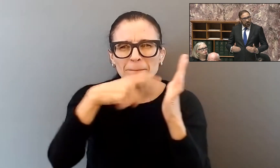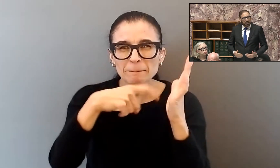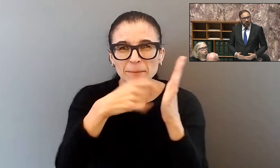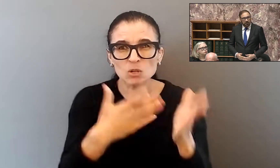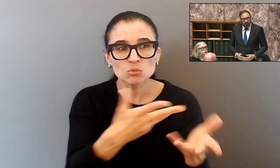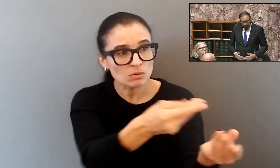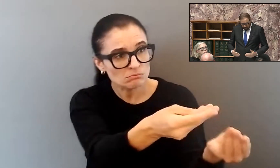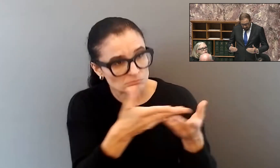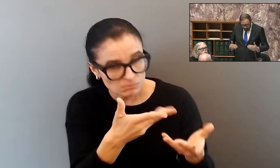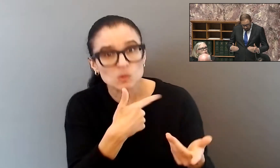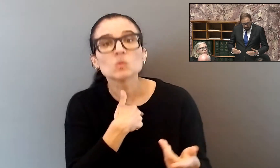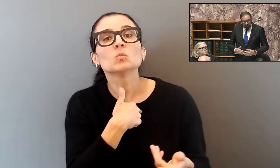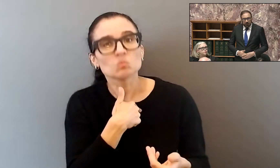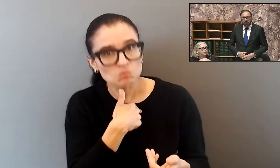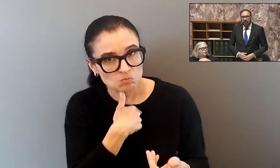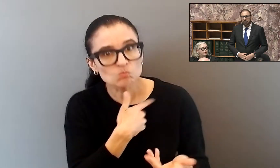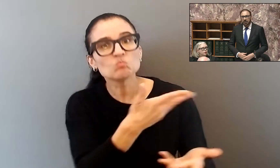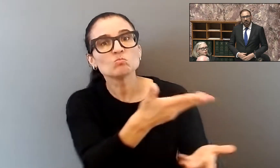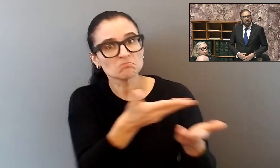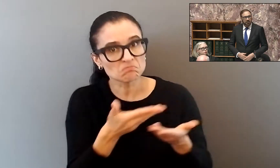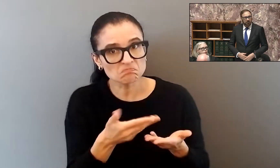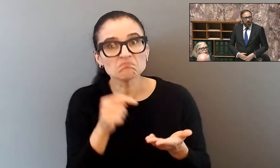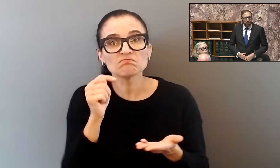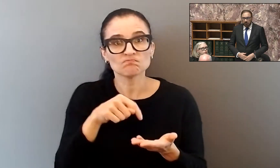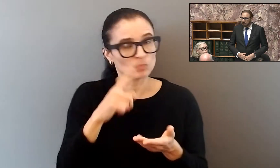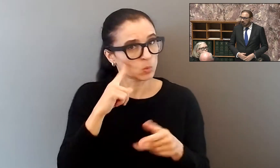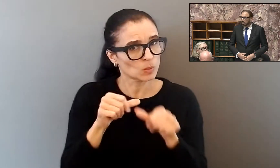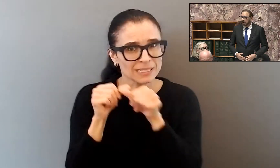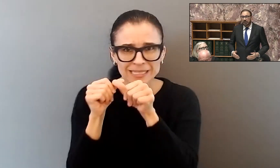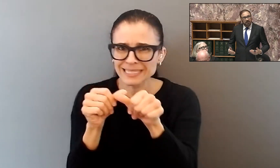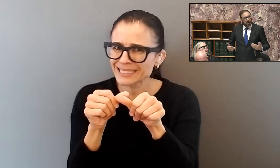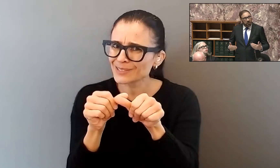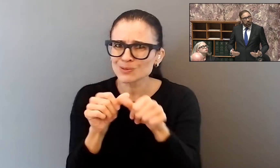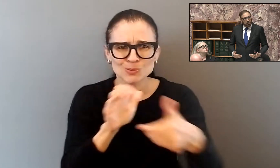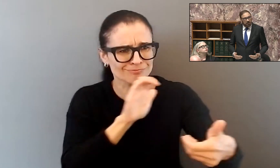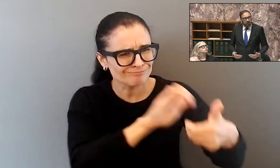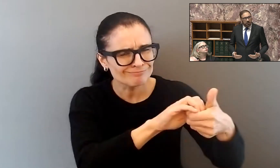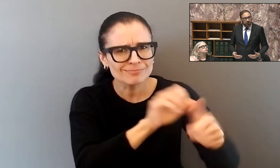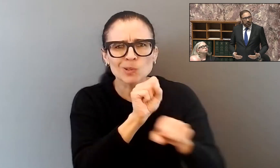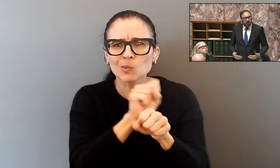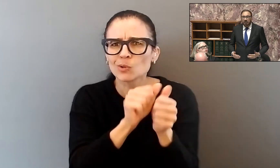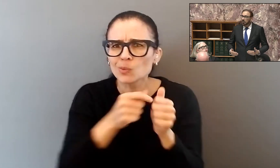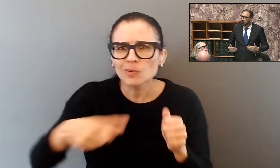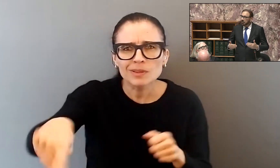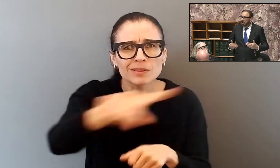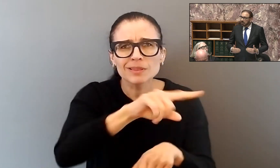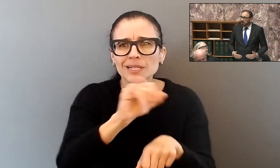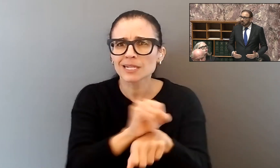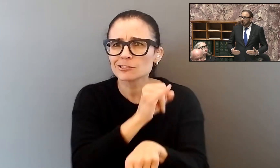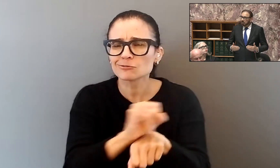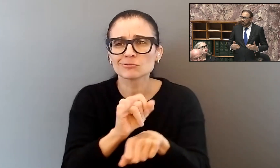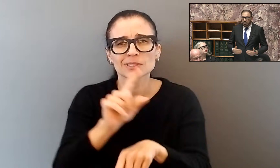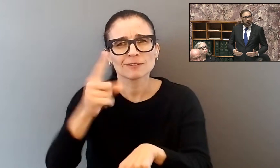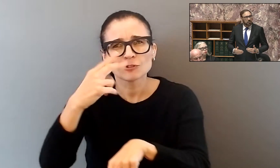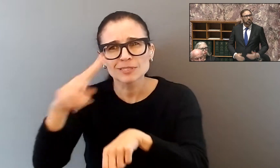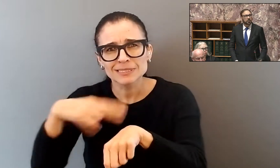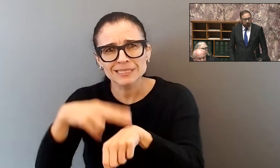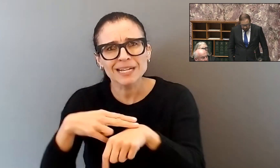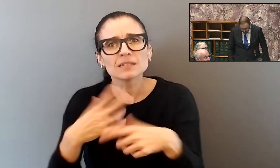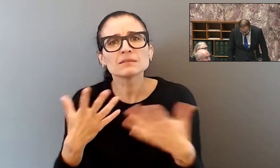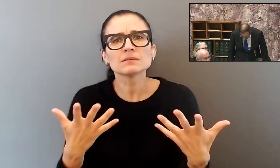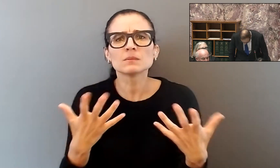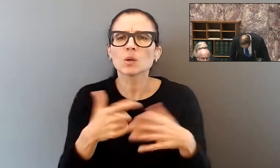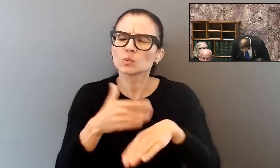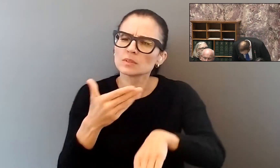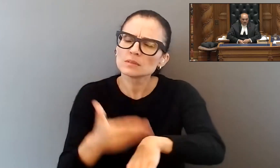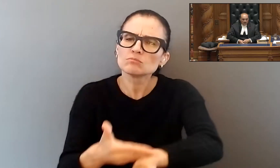and First Nation to improve the mineral claims consultation framework because it's a new process, Mr. Speaker. We will continue to work to improve it,